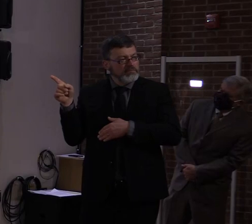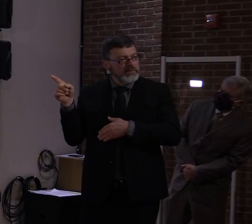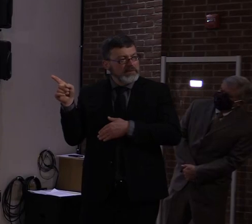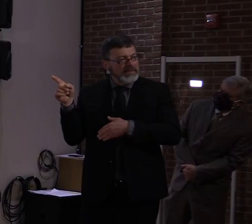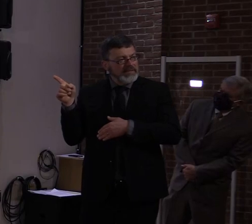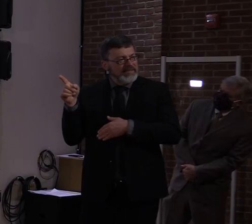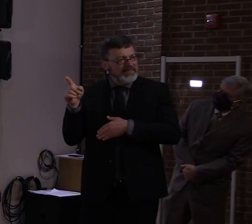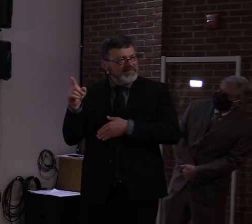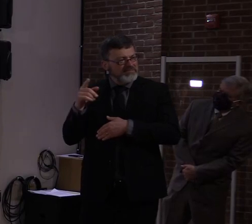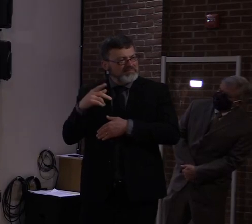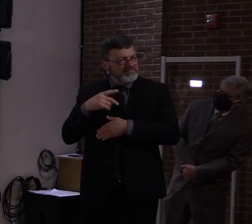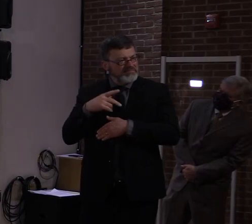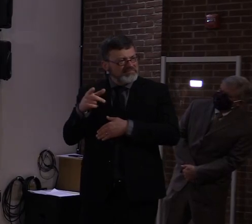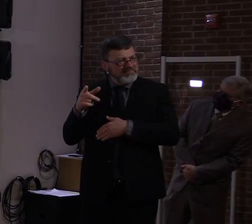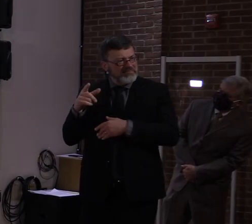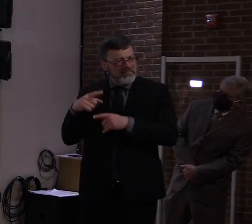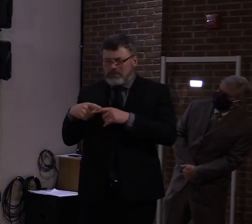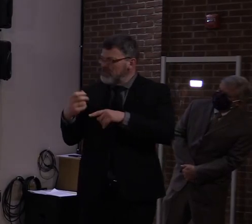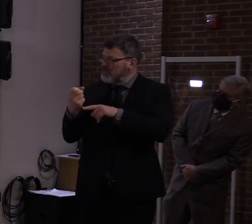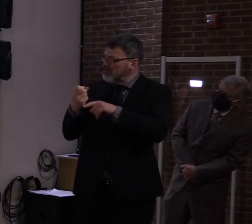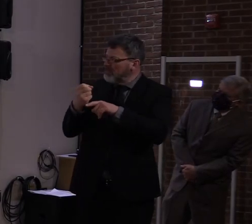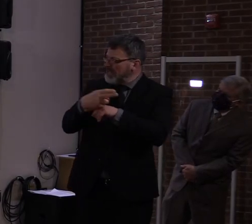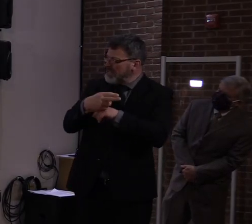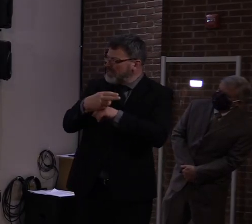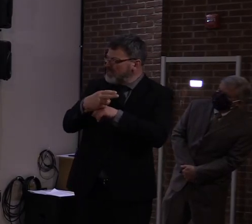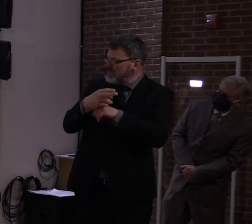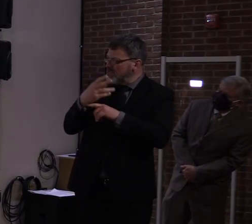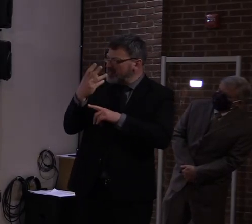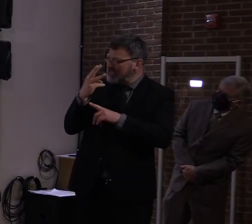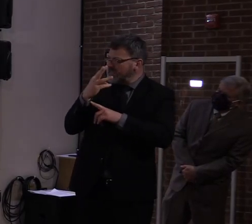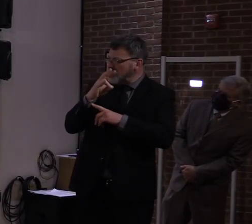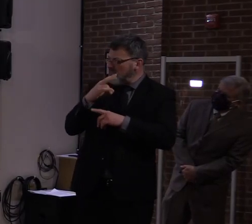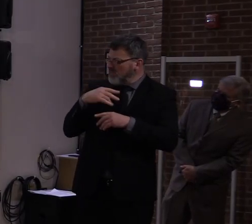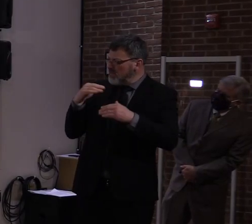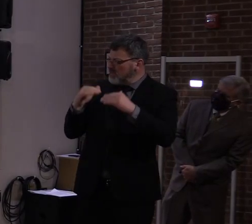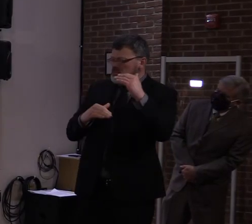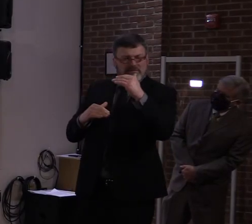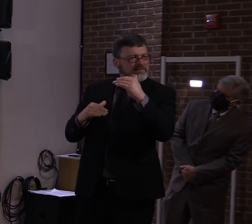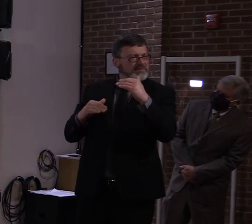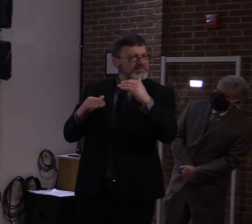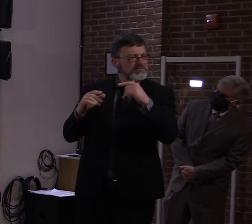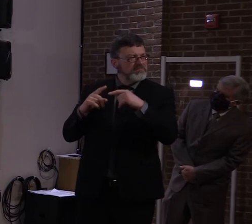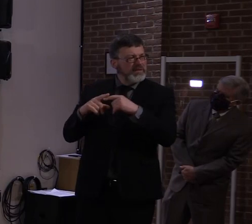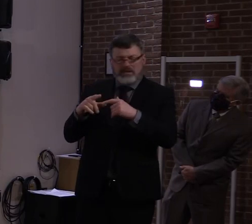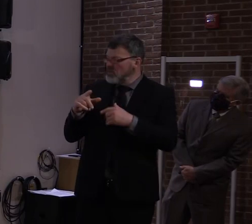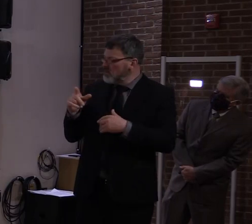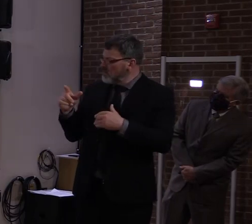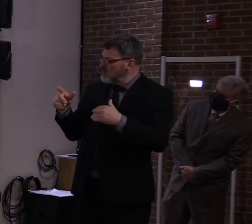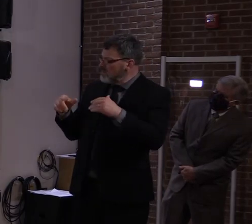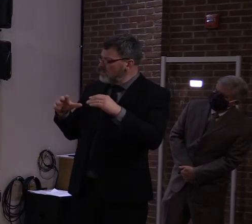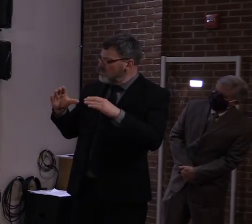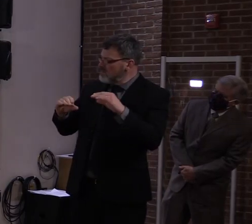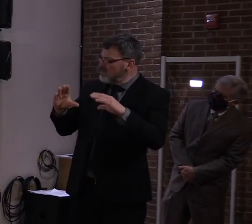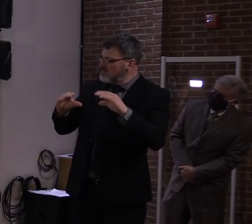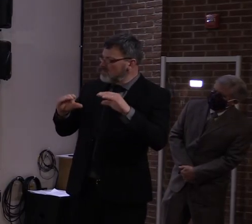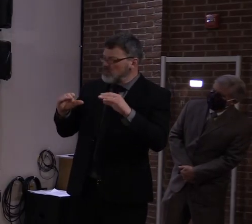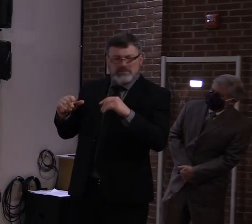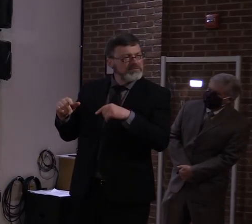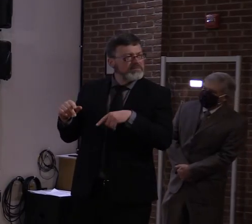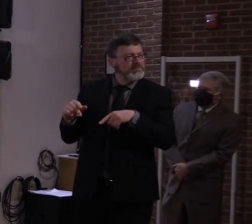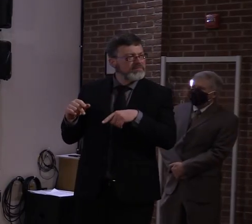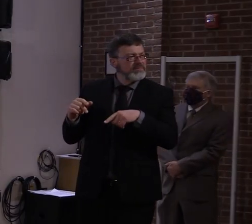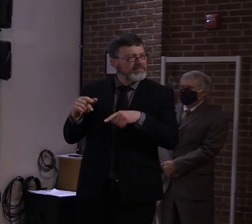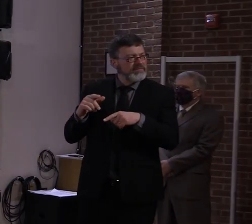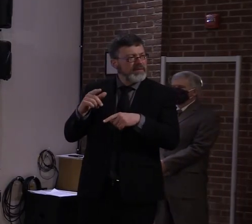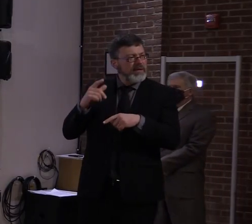year olds in the vaccinations that just haven't been signing up for the appointments. Do you think that they're just holding out for a walk-in